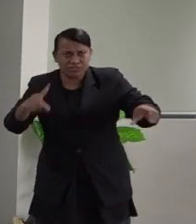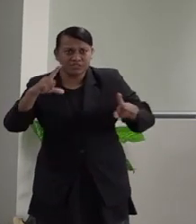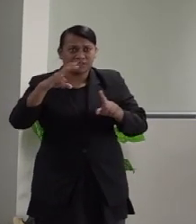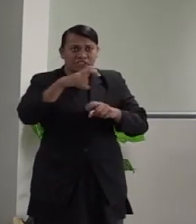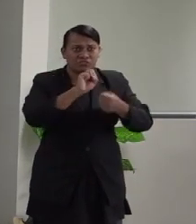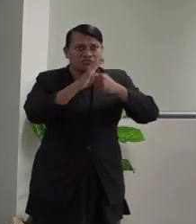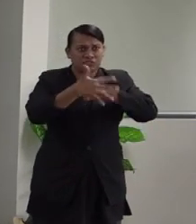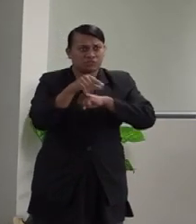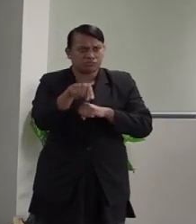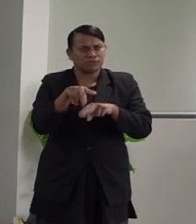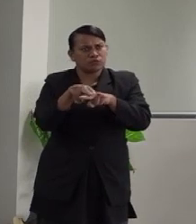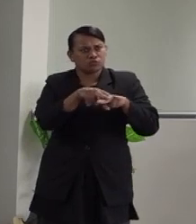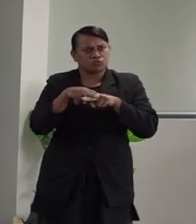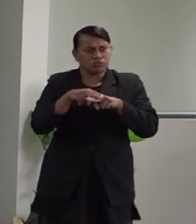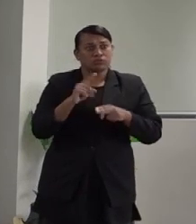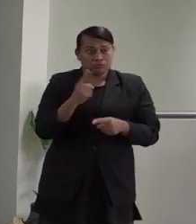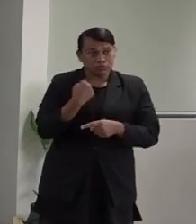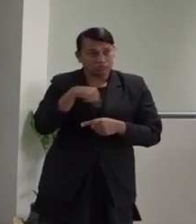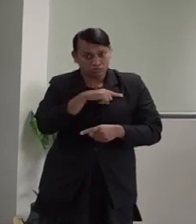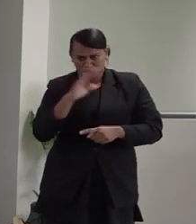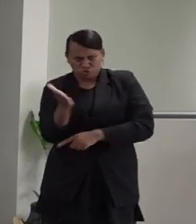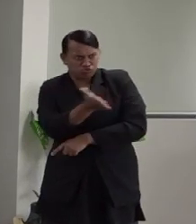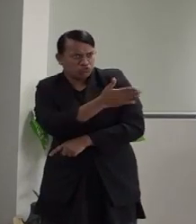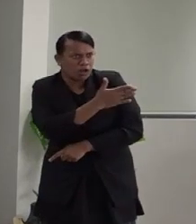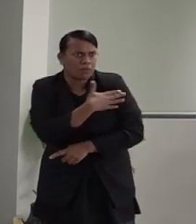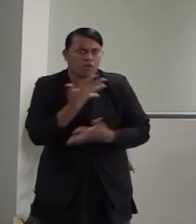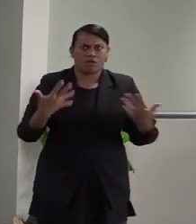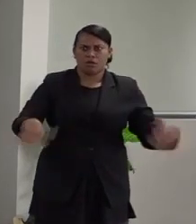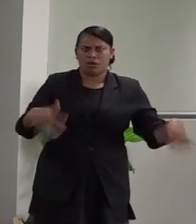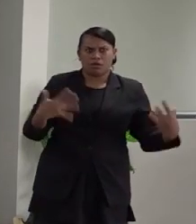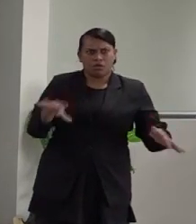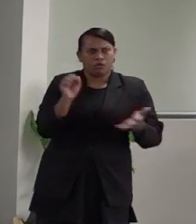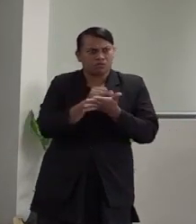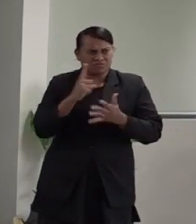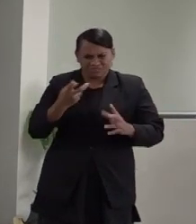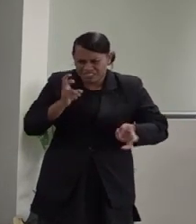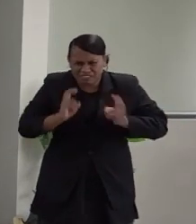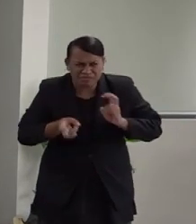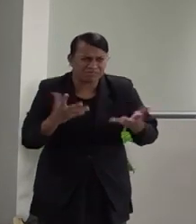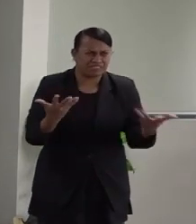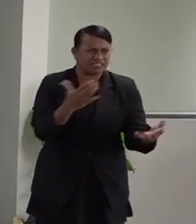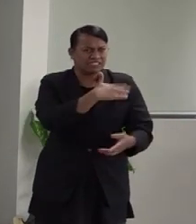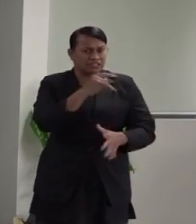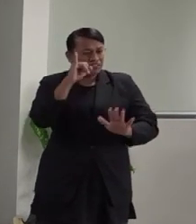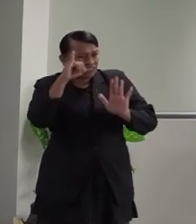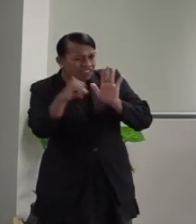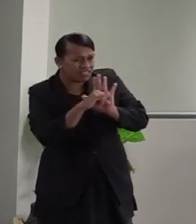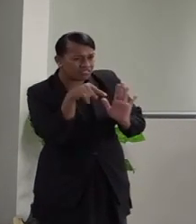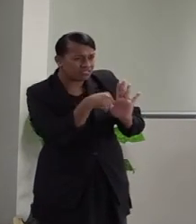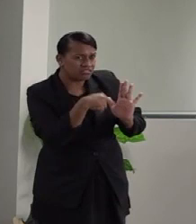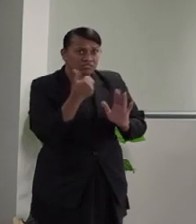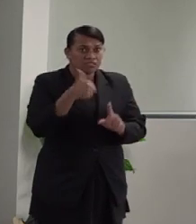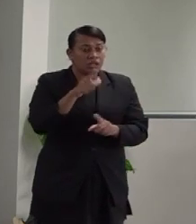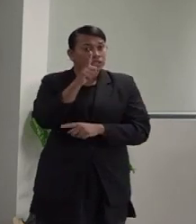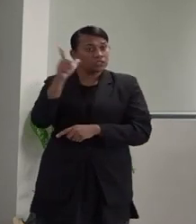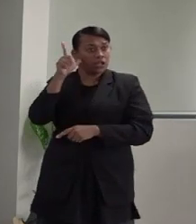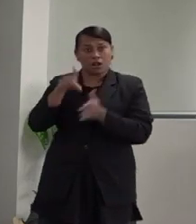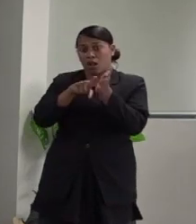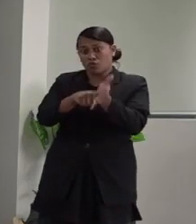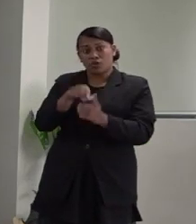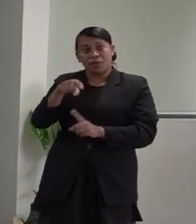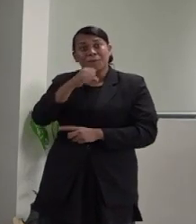contact tracing efforts. As for the case we identified yesterday, the young man who caught the virus in